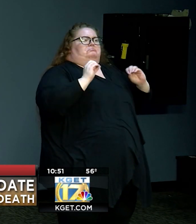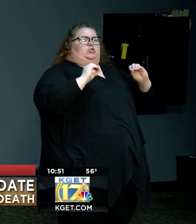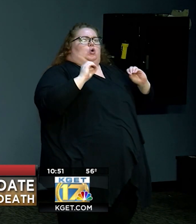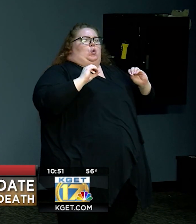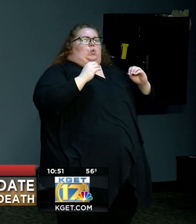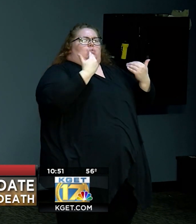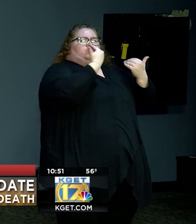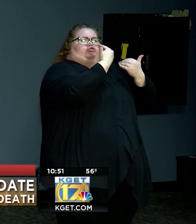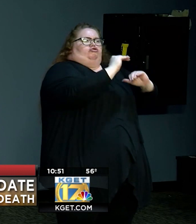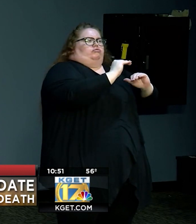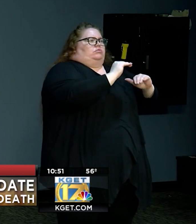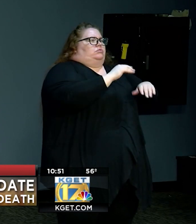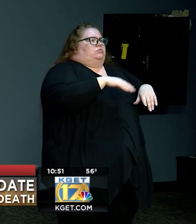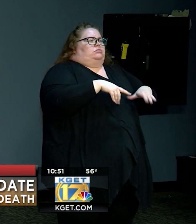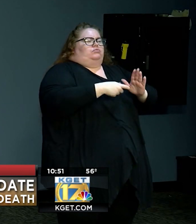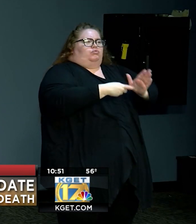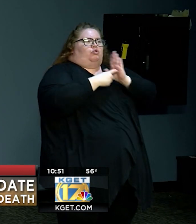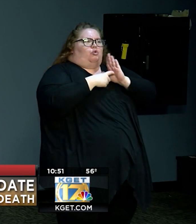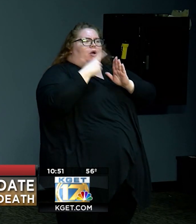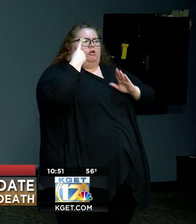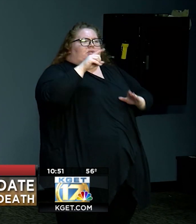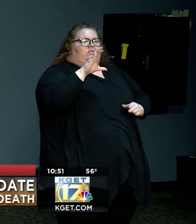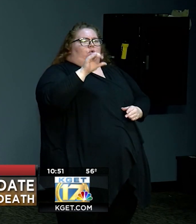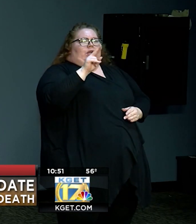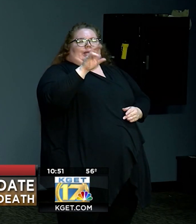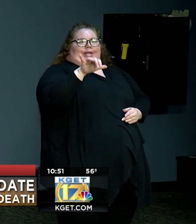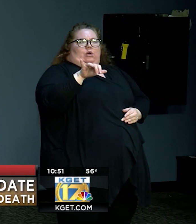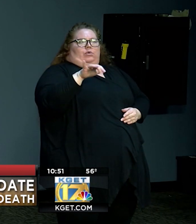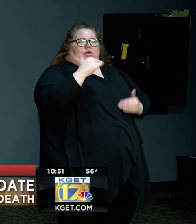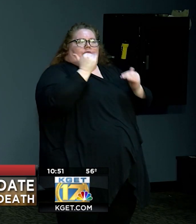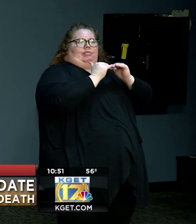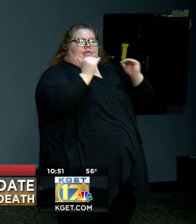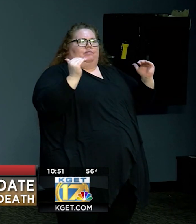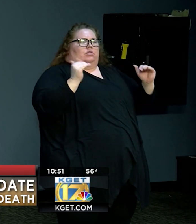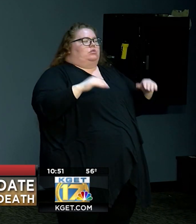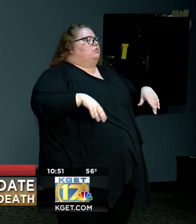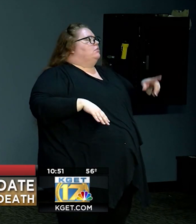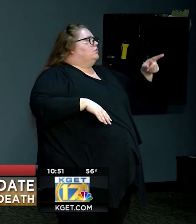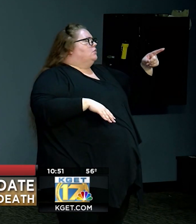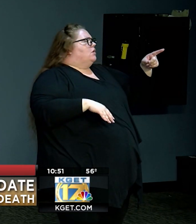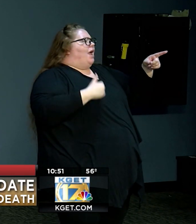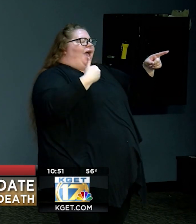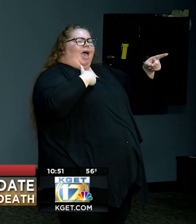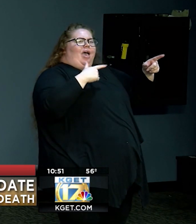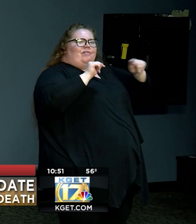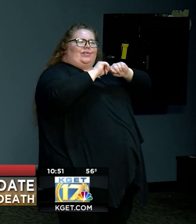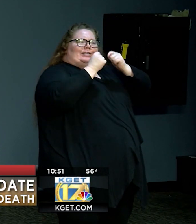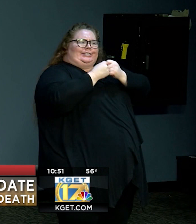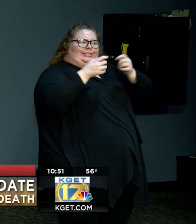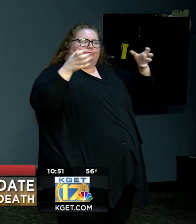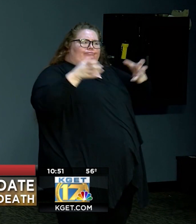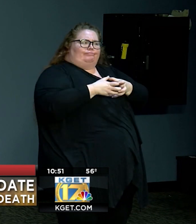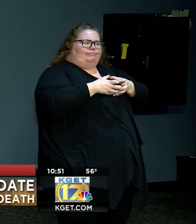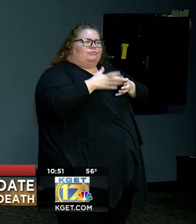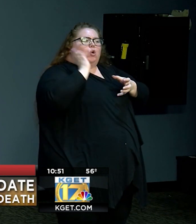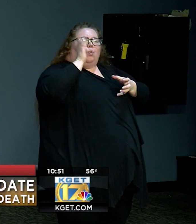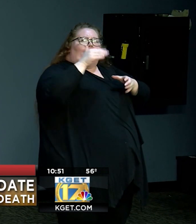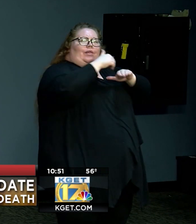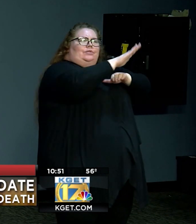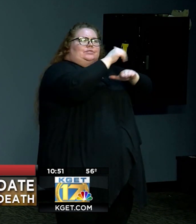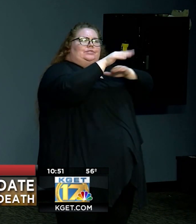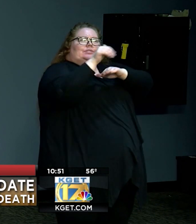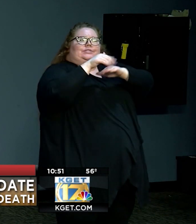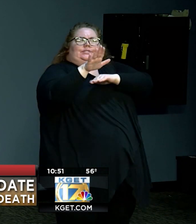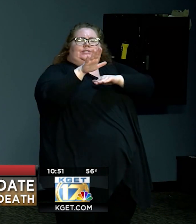county level. And I think you addressed this before. Is there some kind of outreach team that goes to these the homeless populations that may not